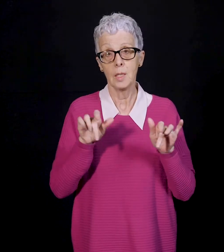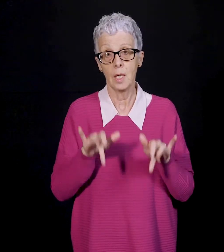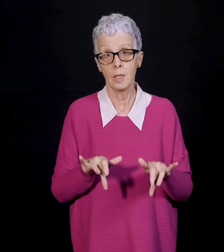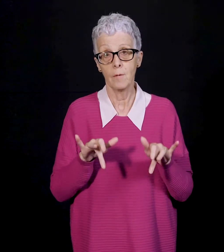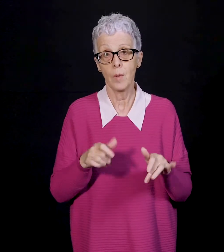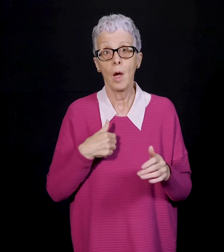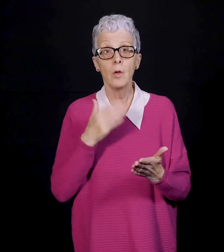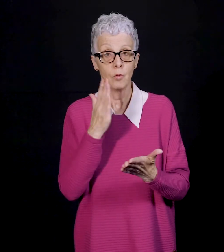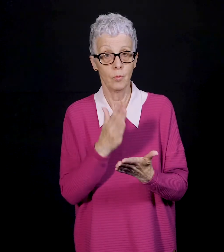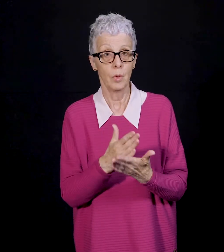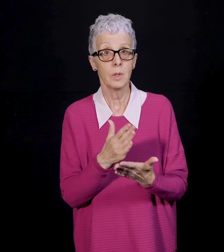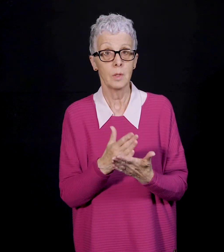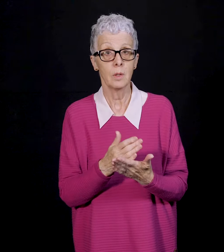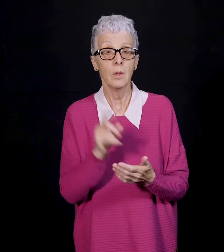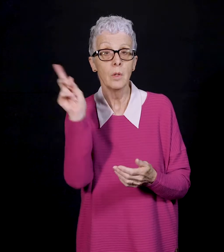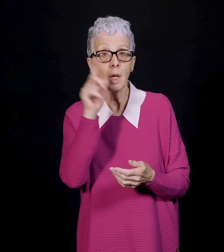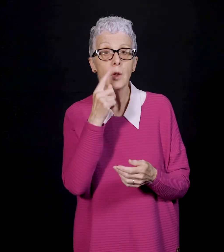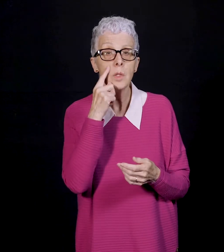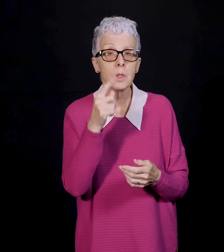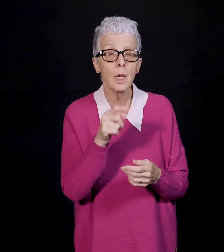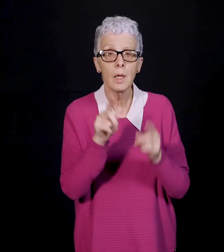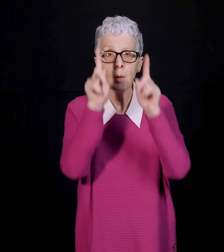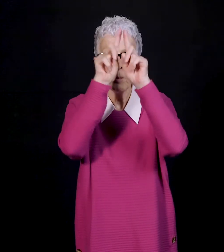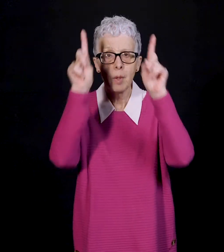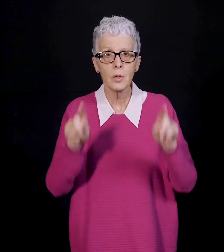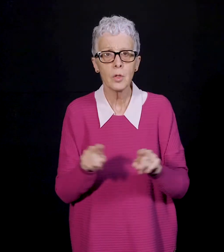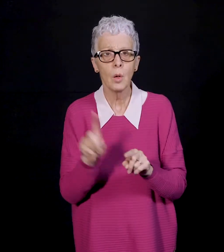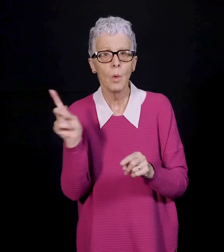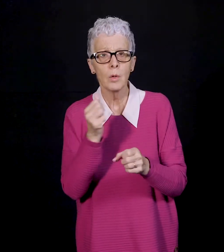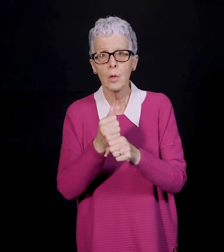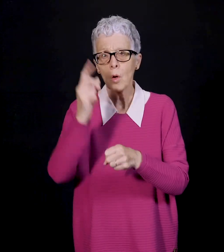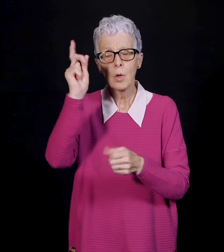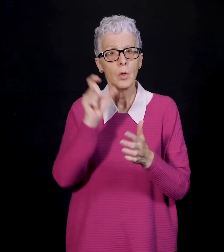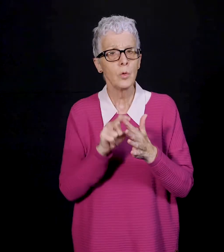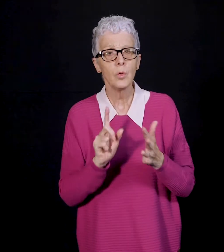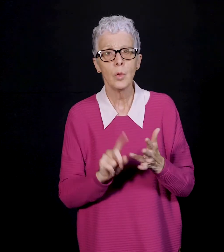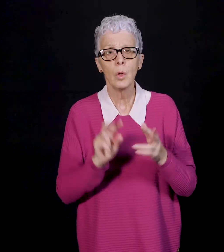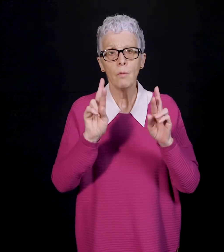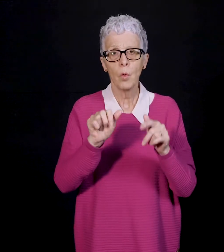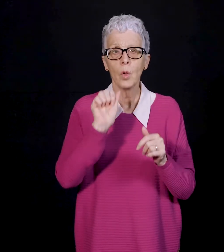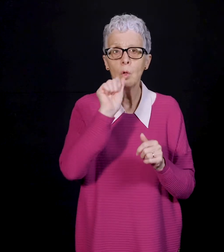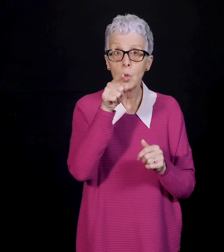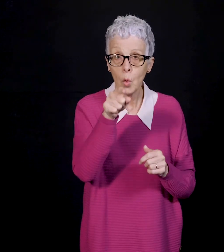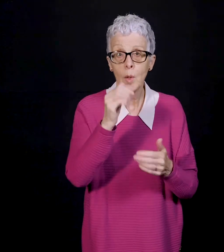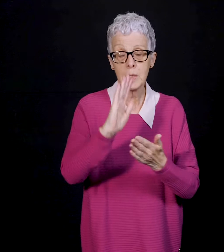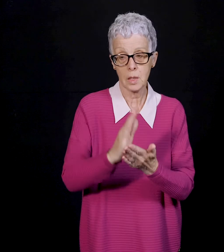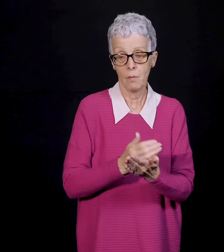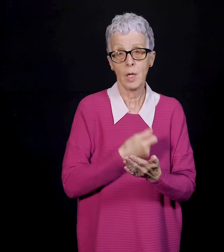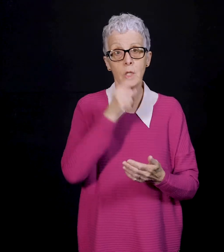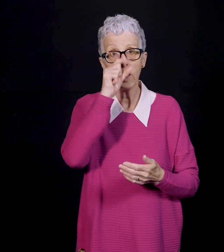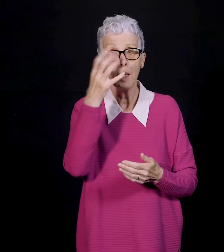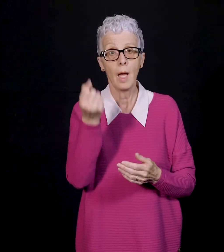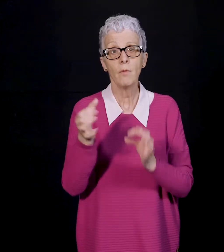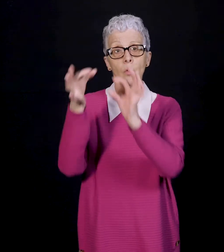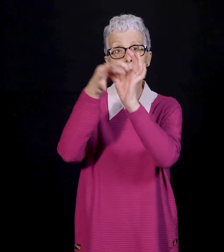I trust that today you've seen a picture of the lengths of which God has gone to for your salvation, so that you could have a relationship